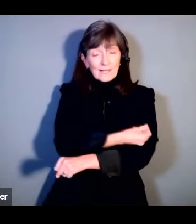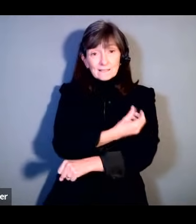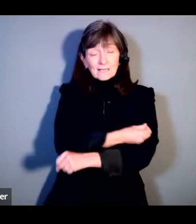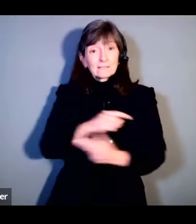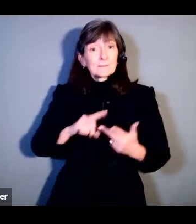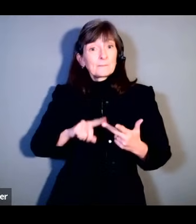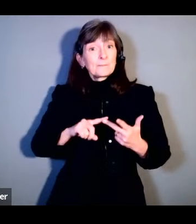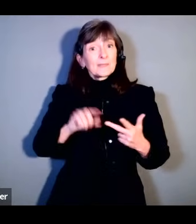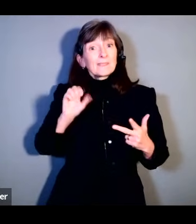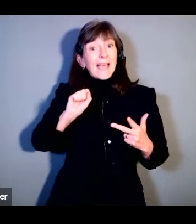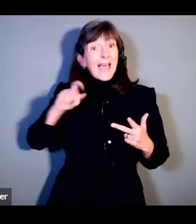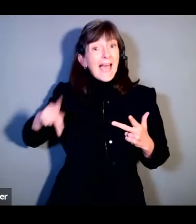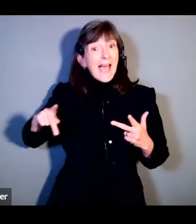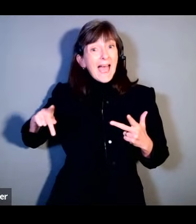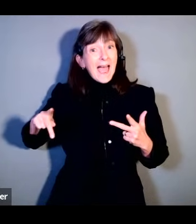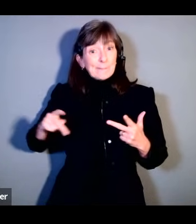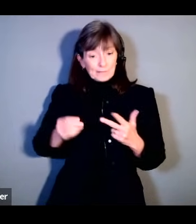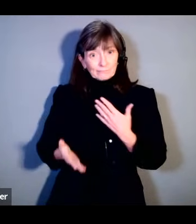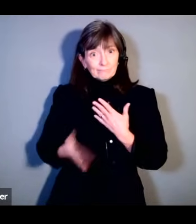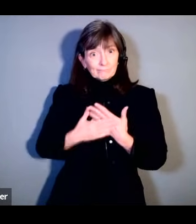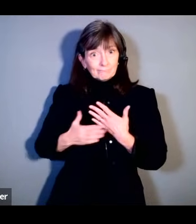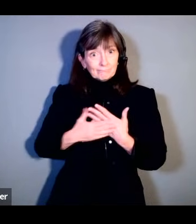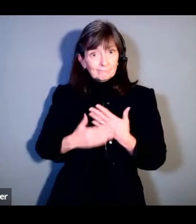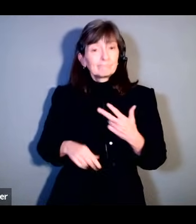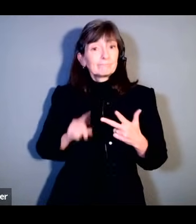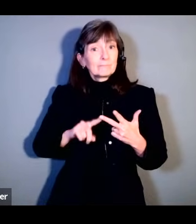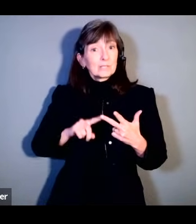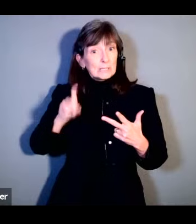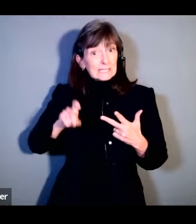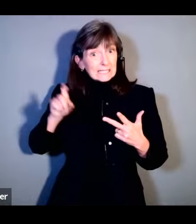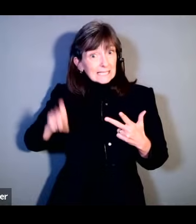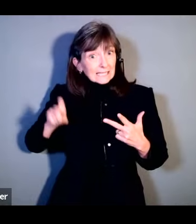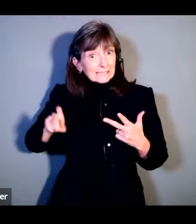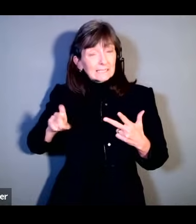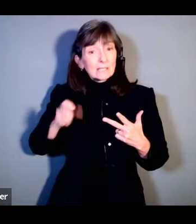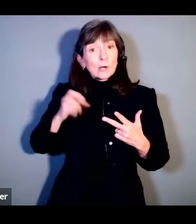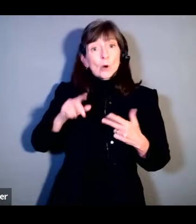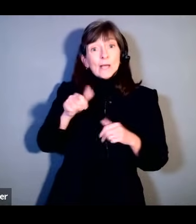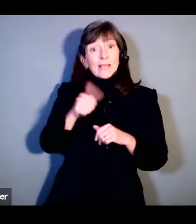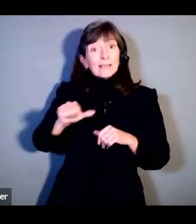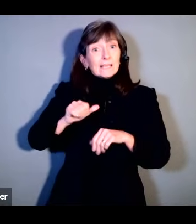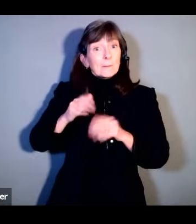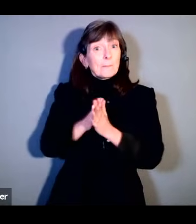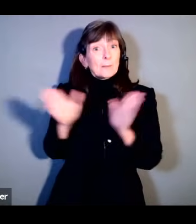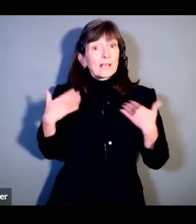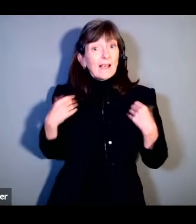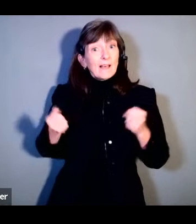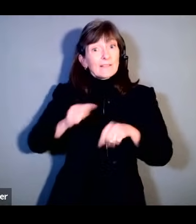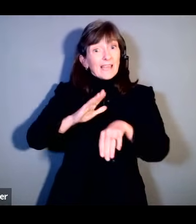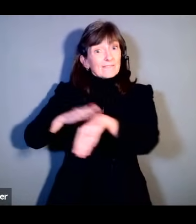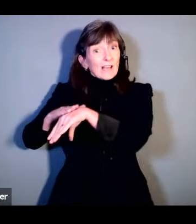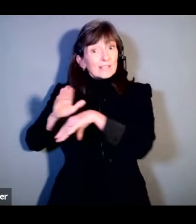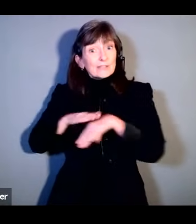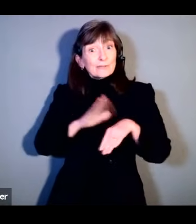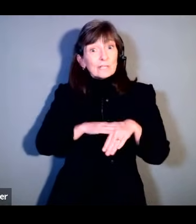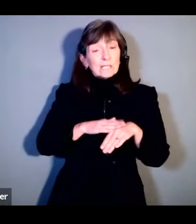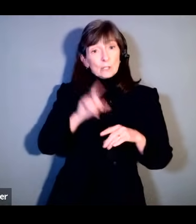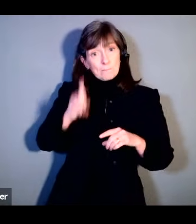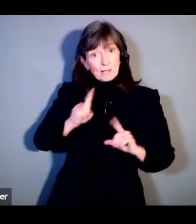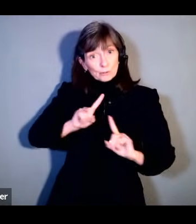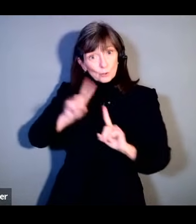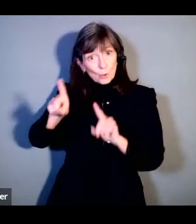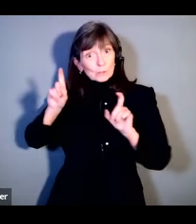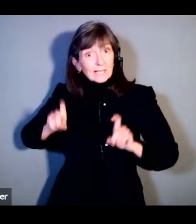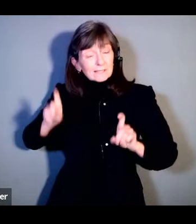app, anyone needing a test as a result of an advisory from public health, and of course, anyone experiencing one or